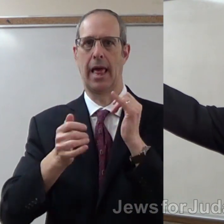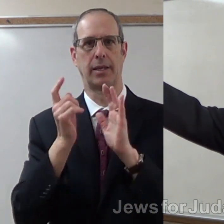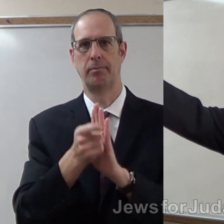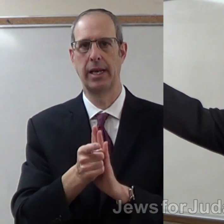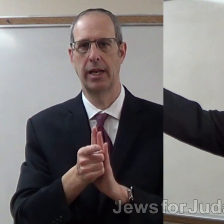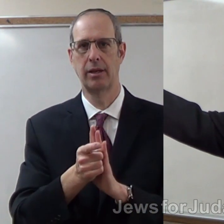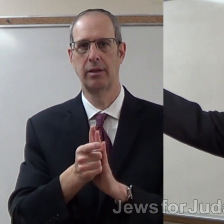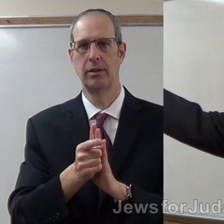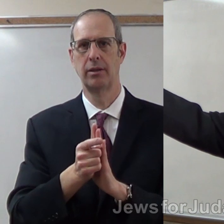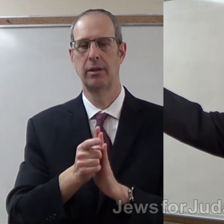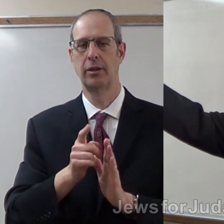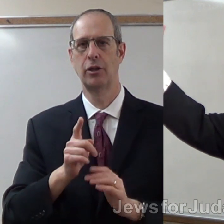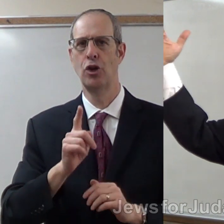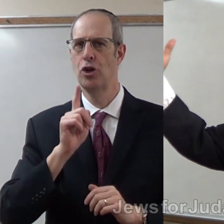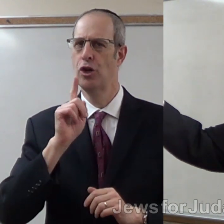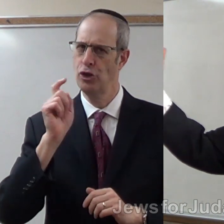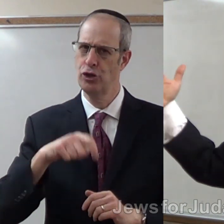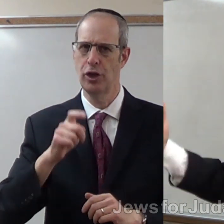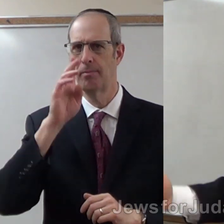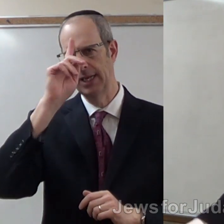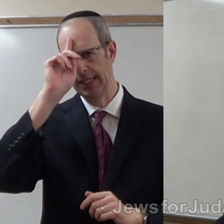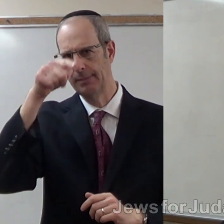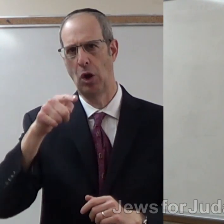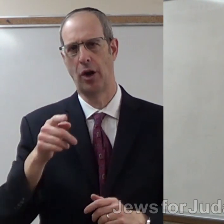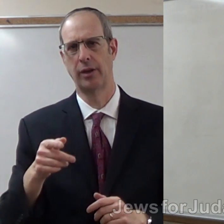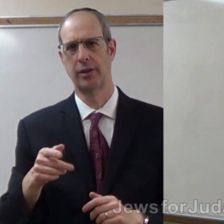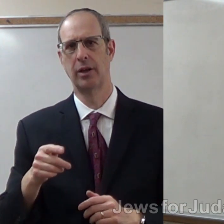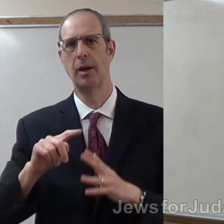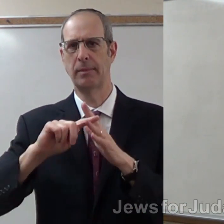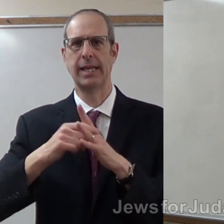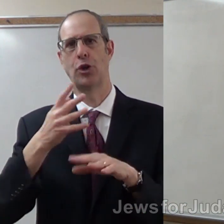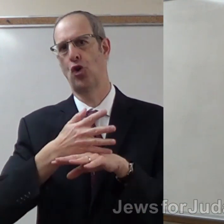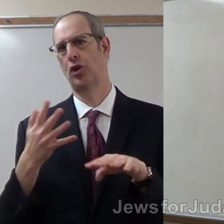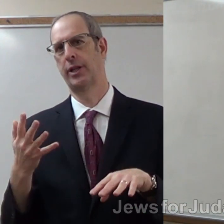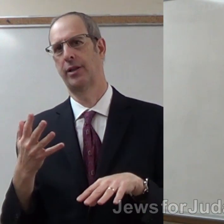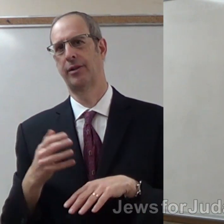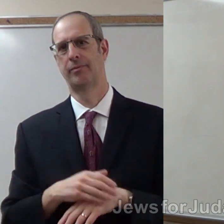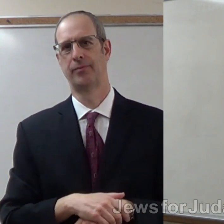minute to do things. Start earlier.